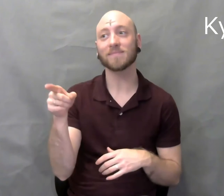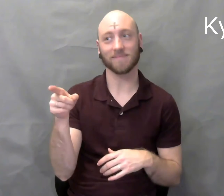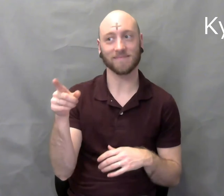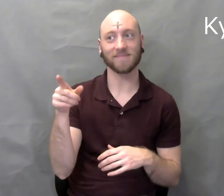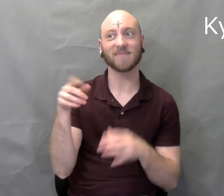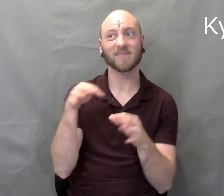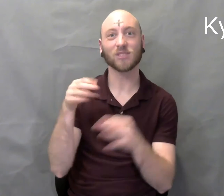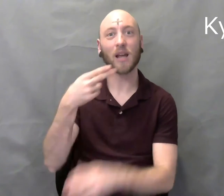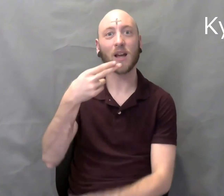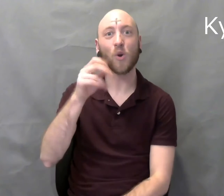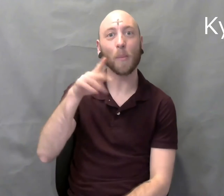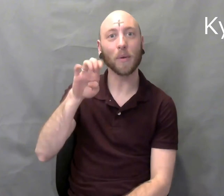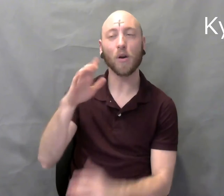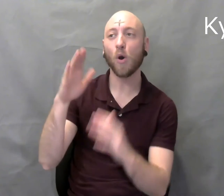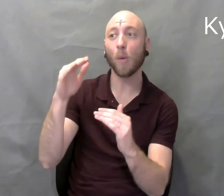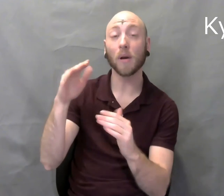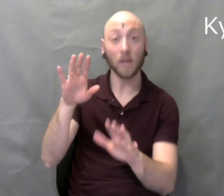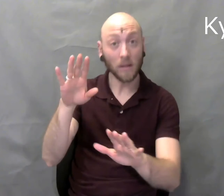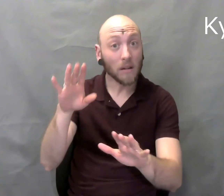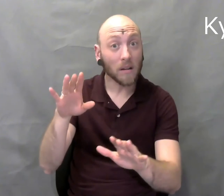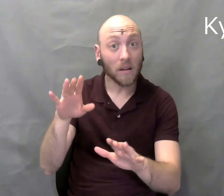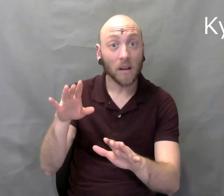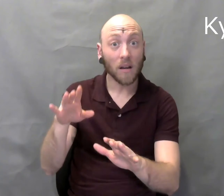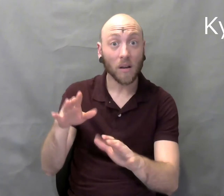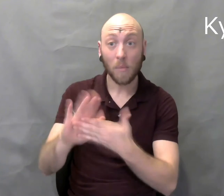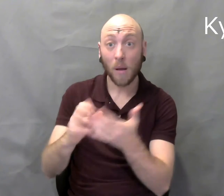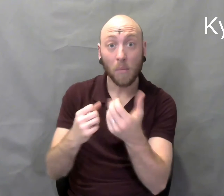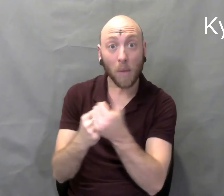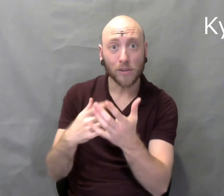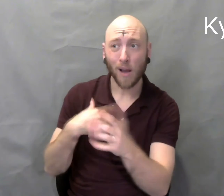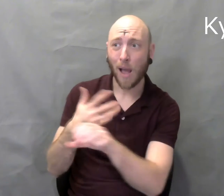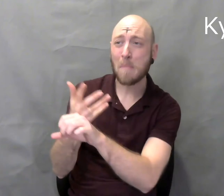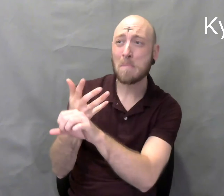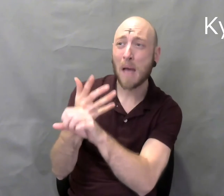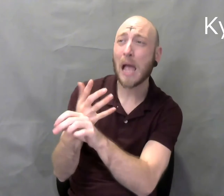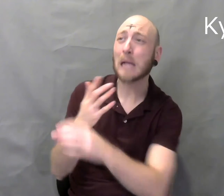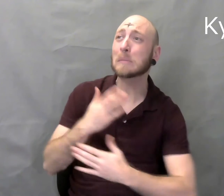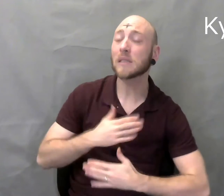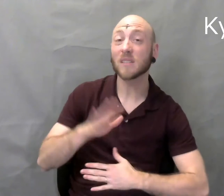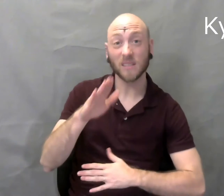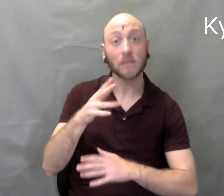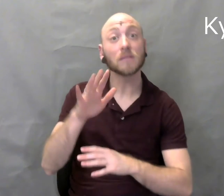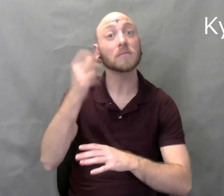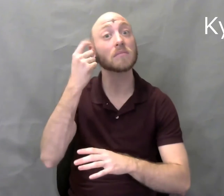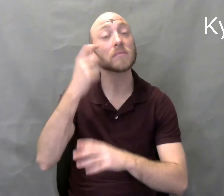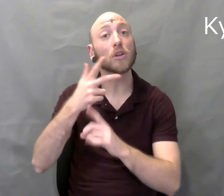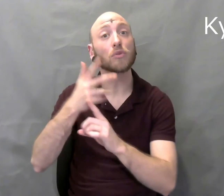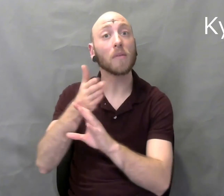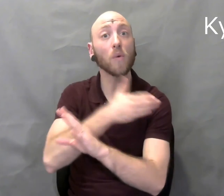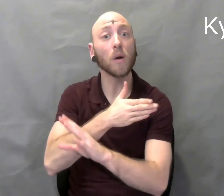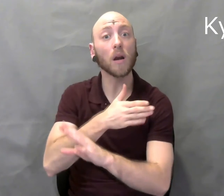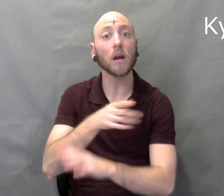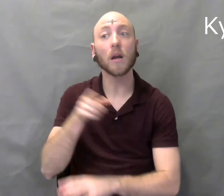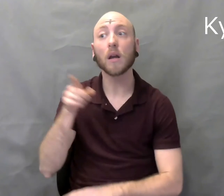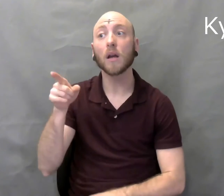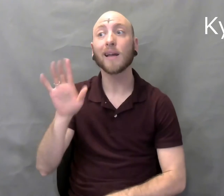I actually had to beg him to be my sponsor because 3 months prior, he had to bury one of